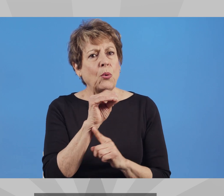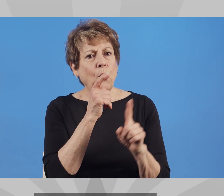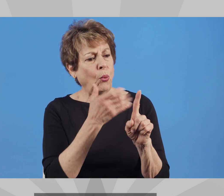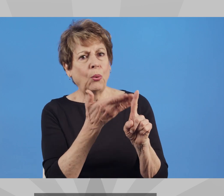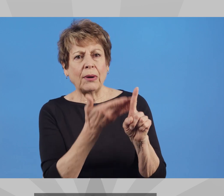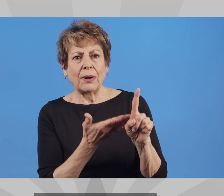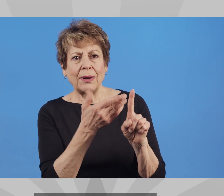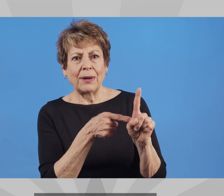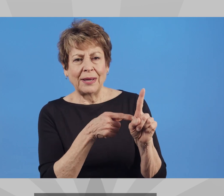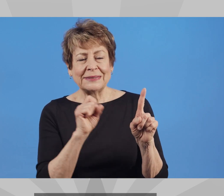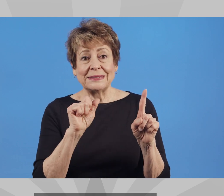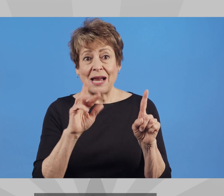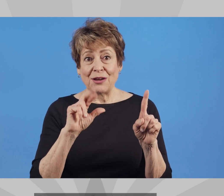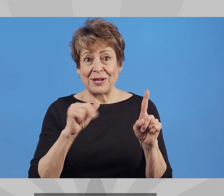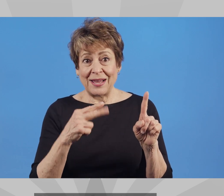Biography.